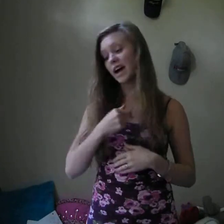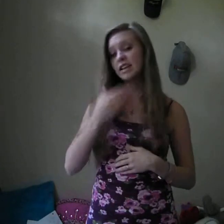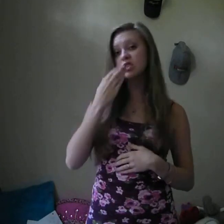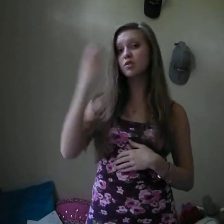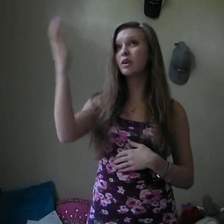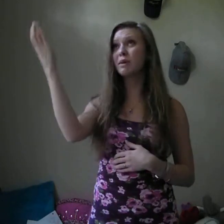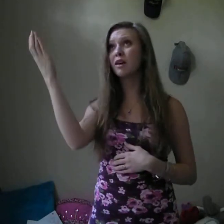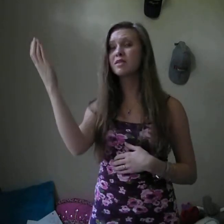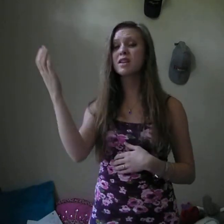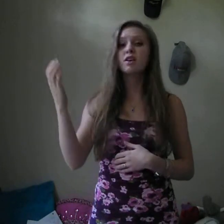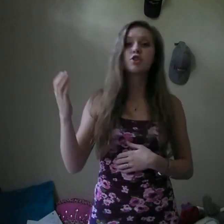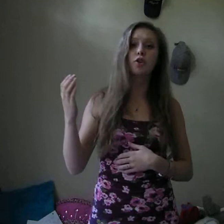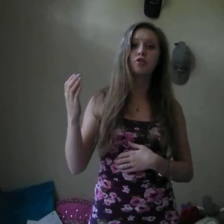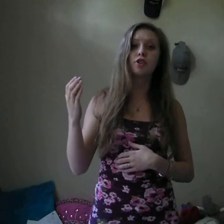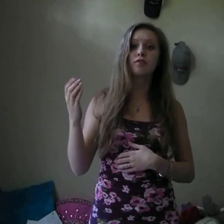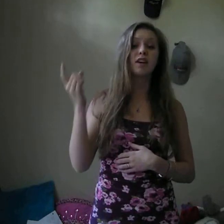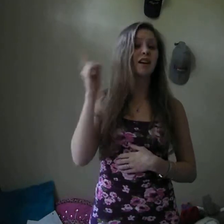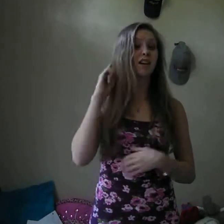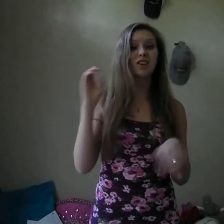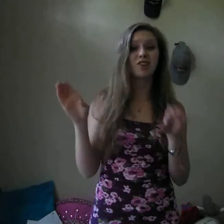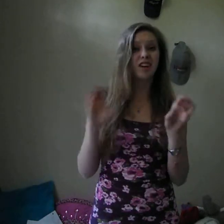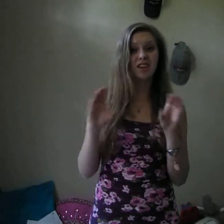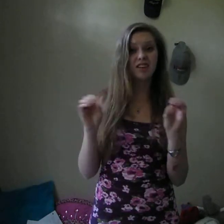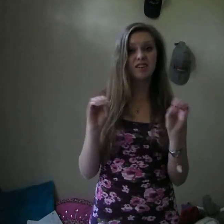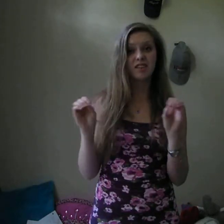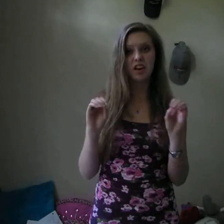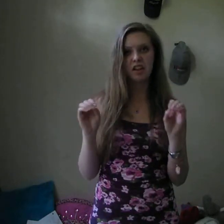I scream out, shoulder shift, hear none.